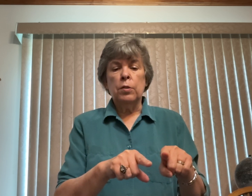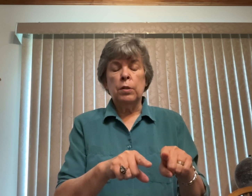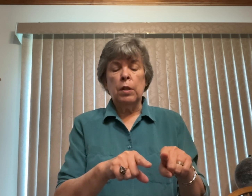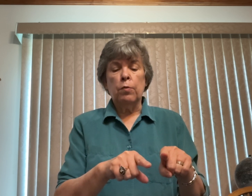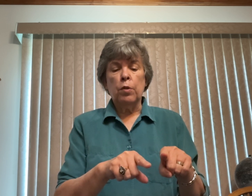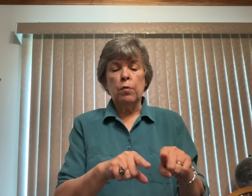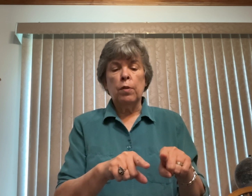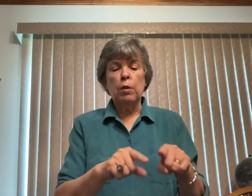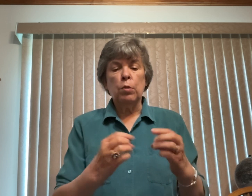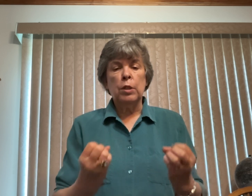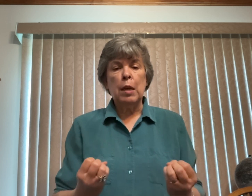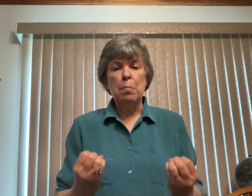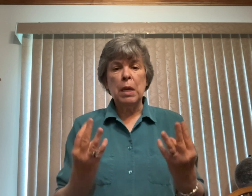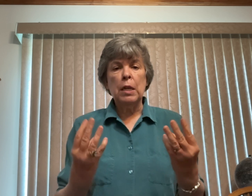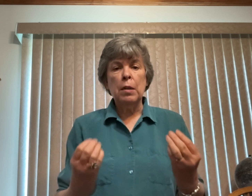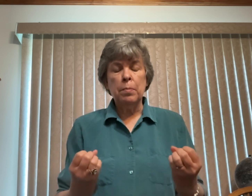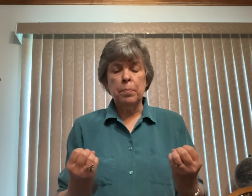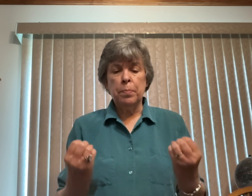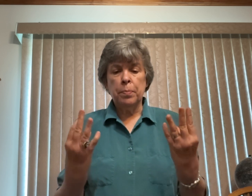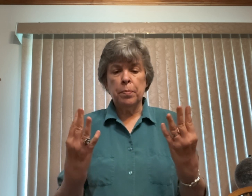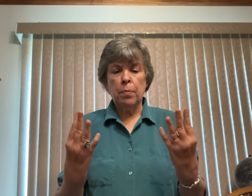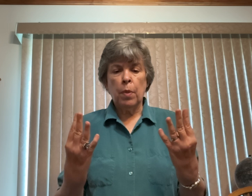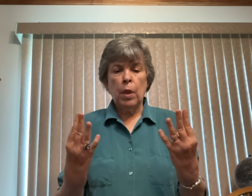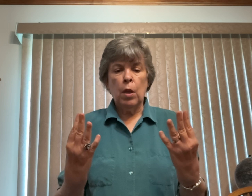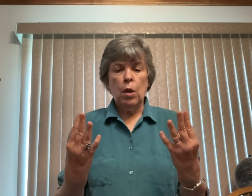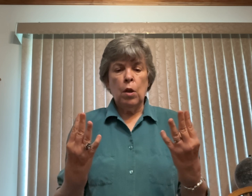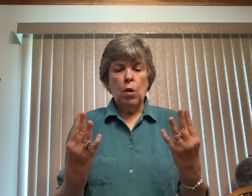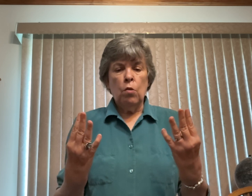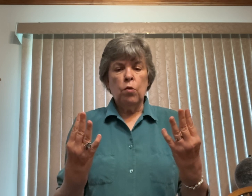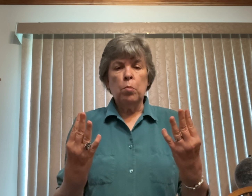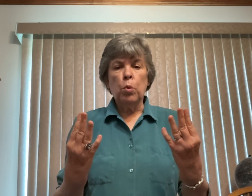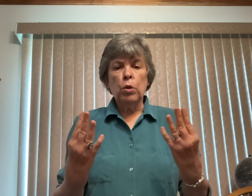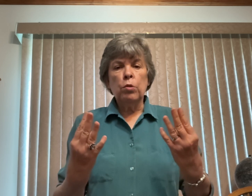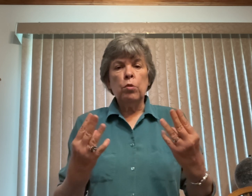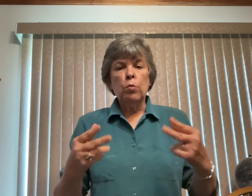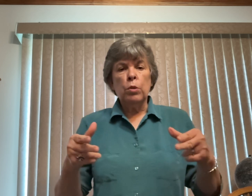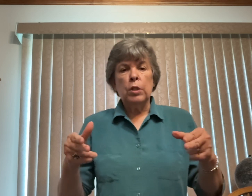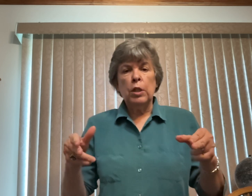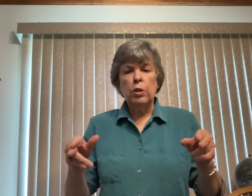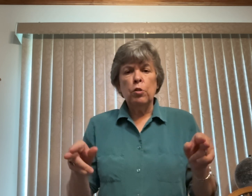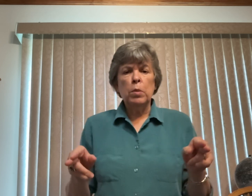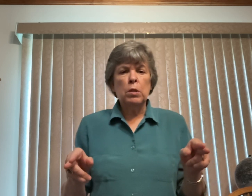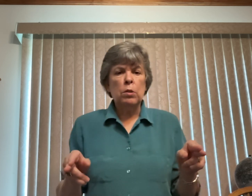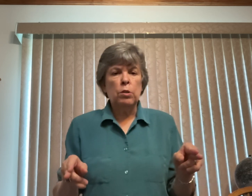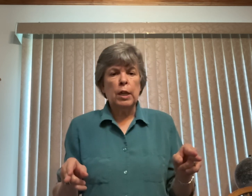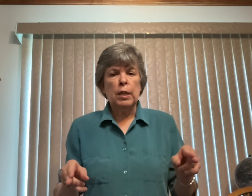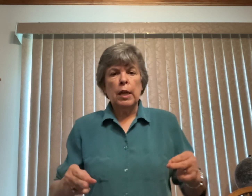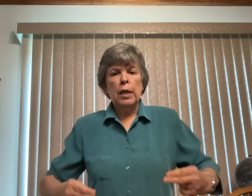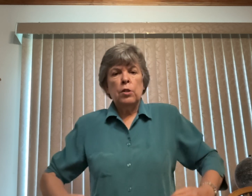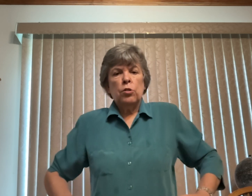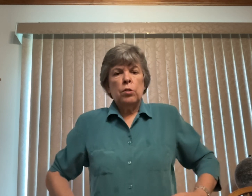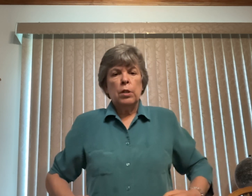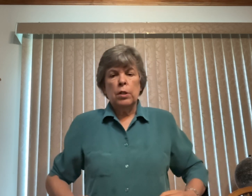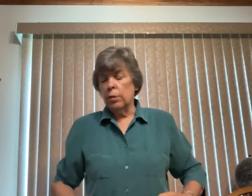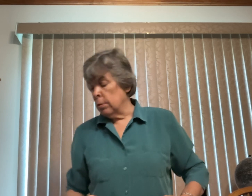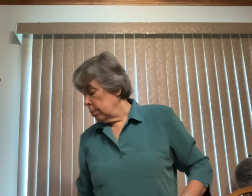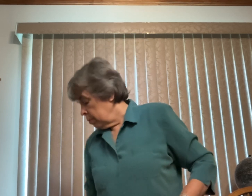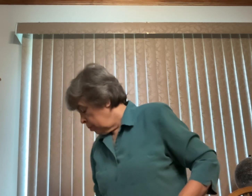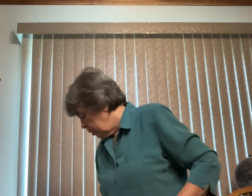and for the flood, we'll say many. For mortal, we'll say human. You take an H and kind